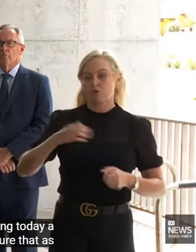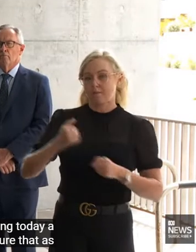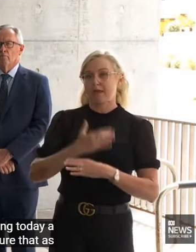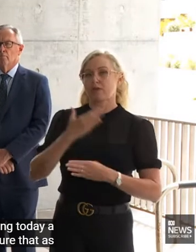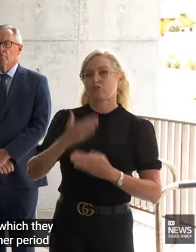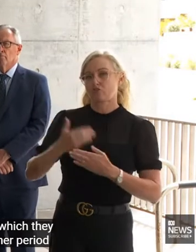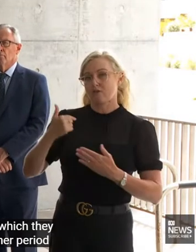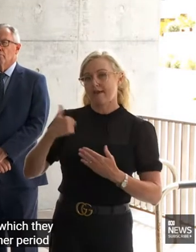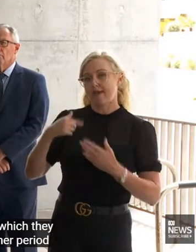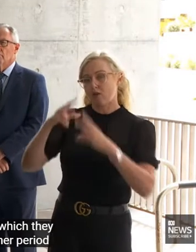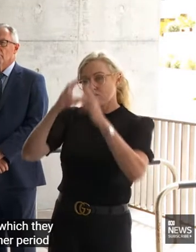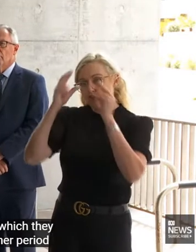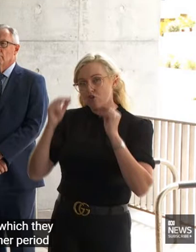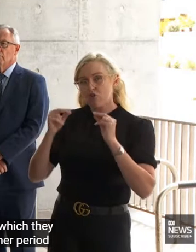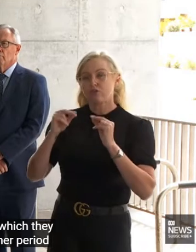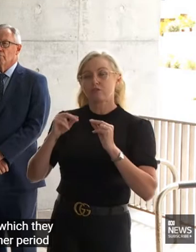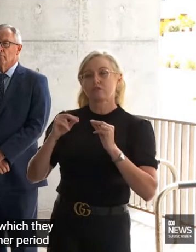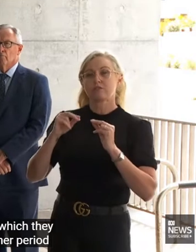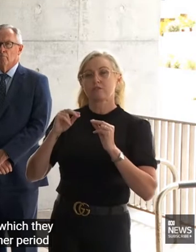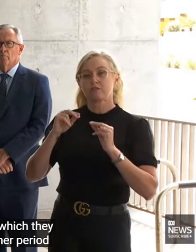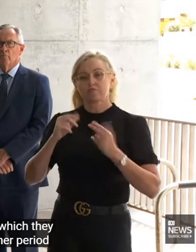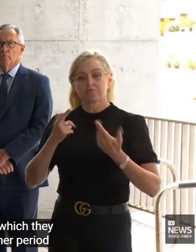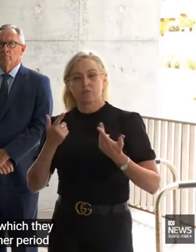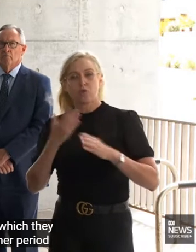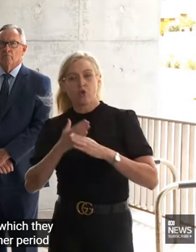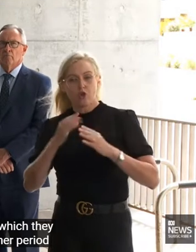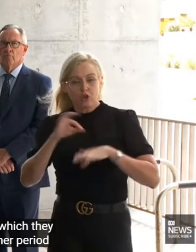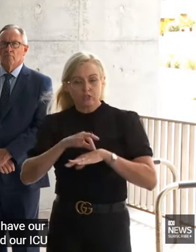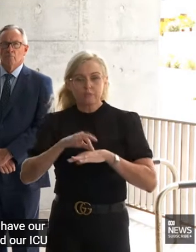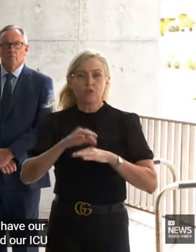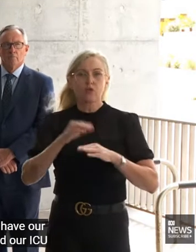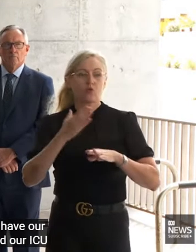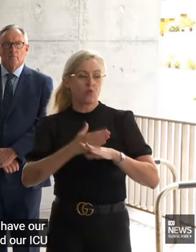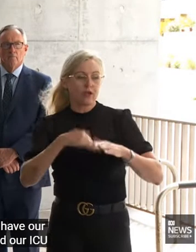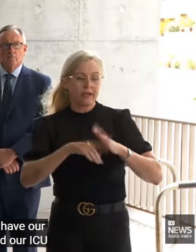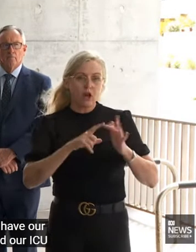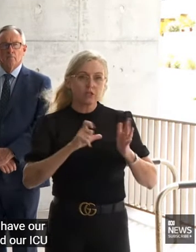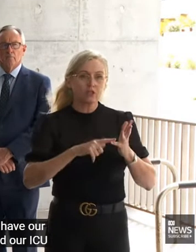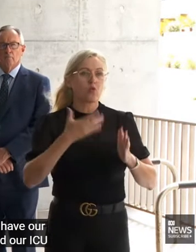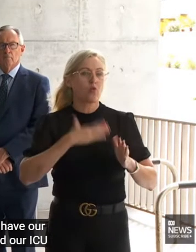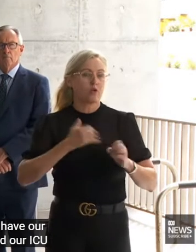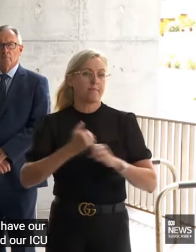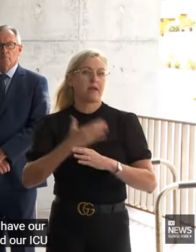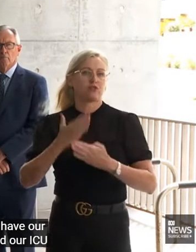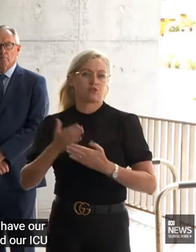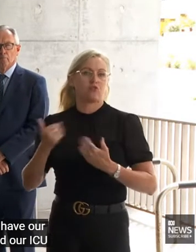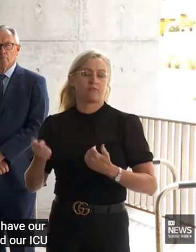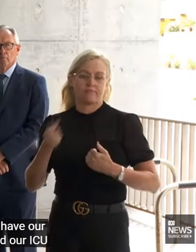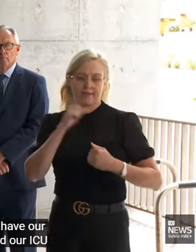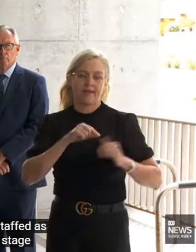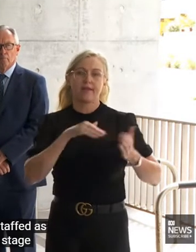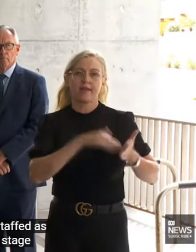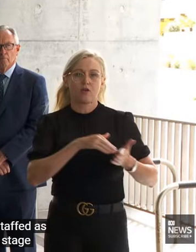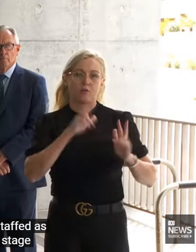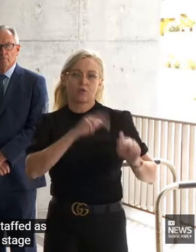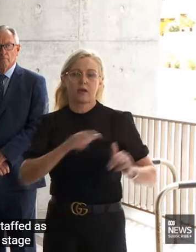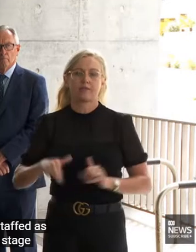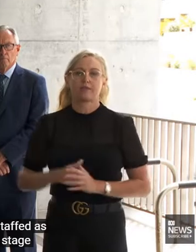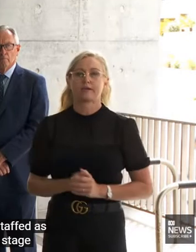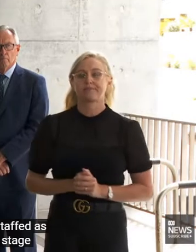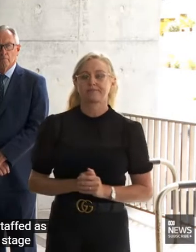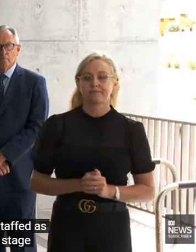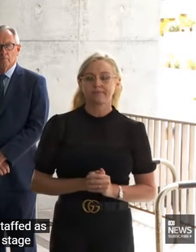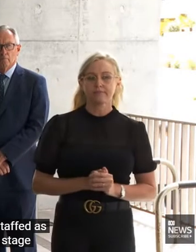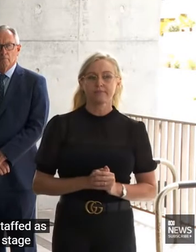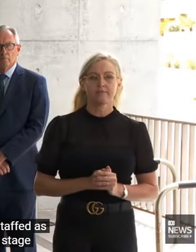ICU wards well staffed as we enter this new stage. You say you only get tested Yes. if you've got